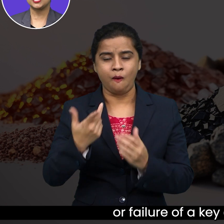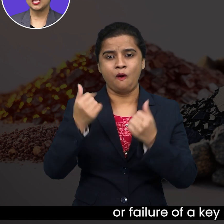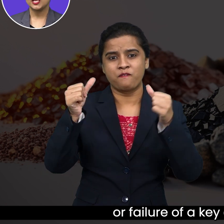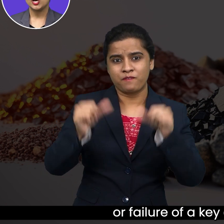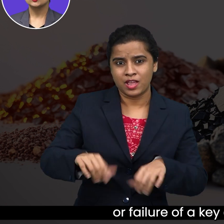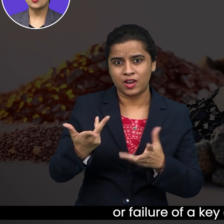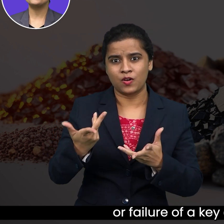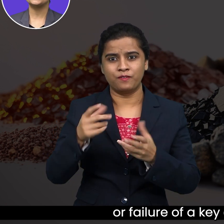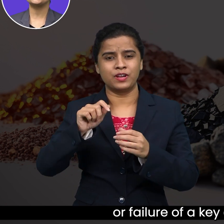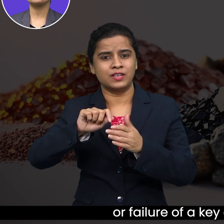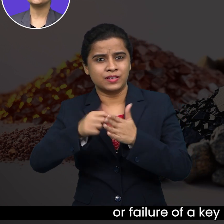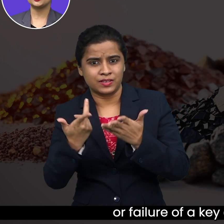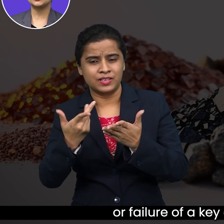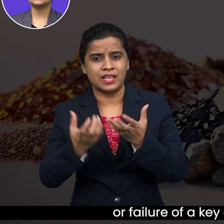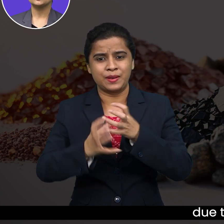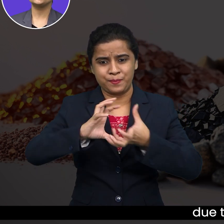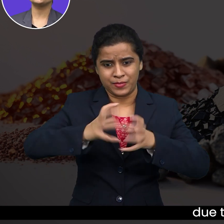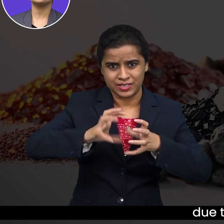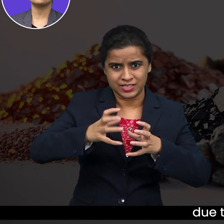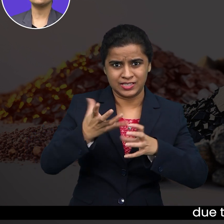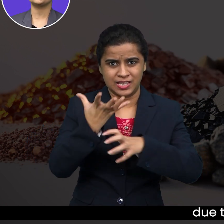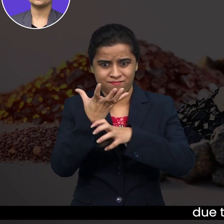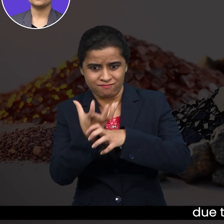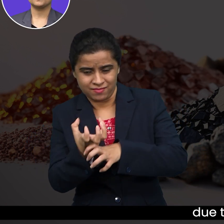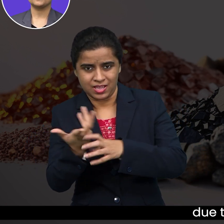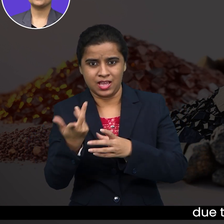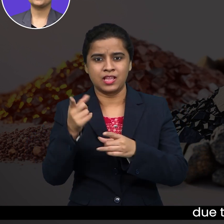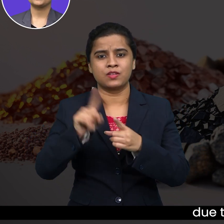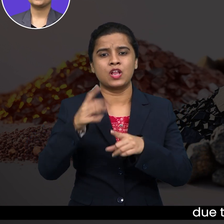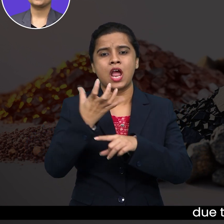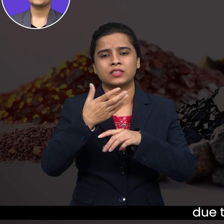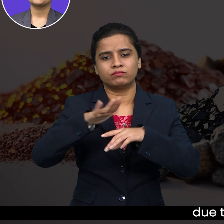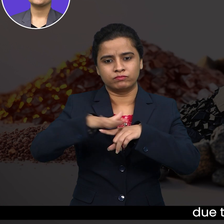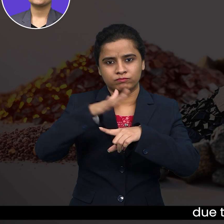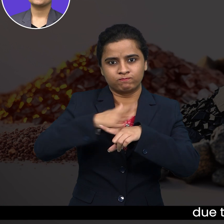of a key component in machines due to corrosion.